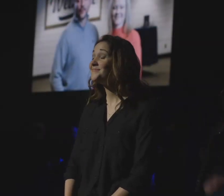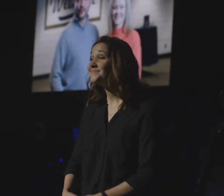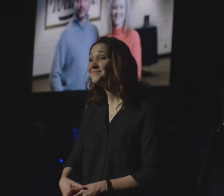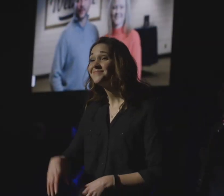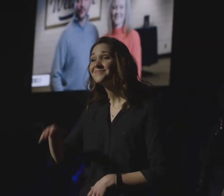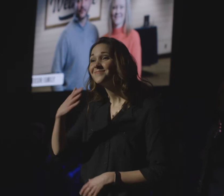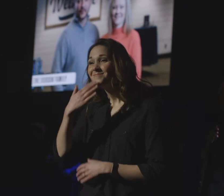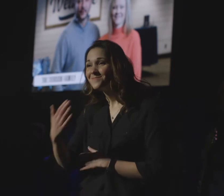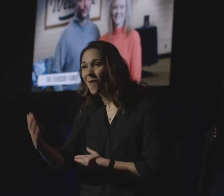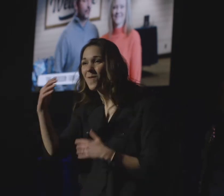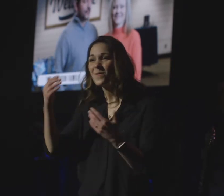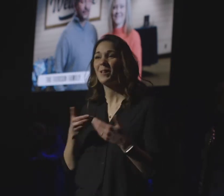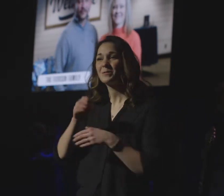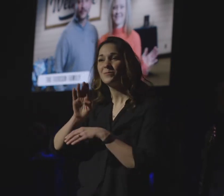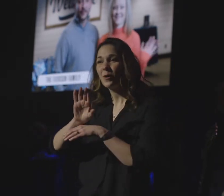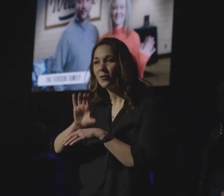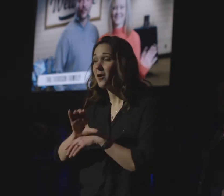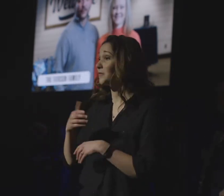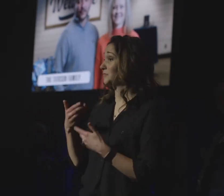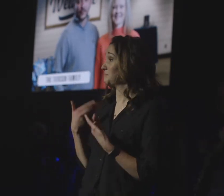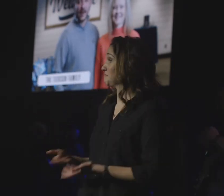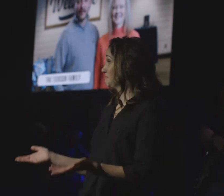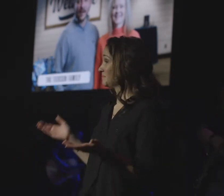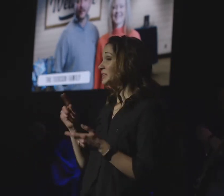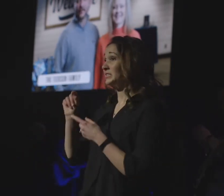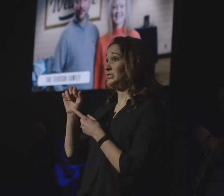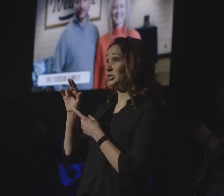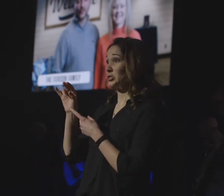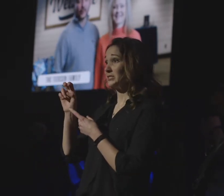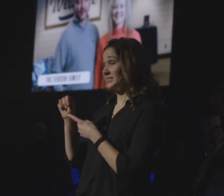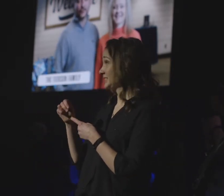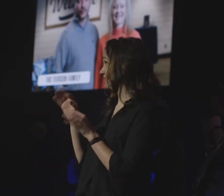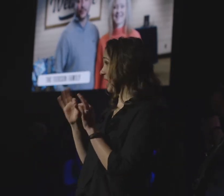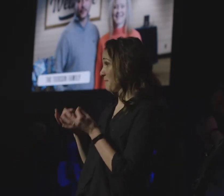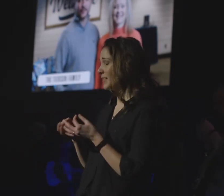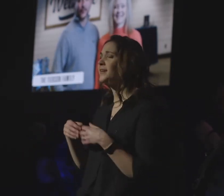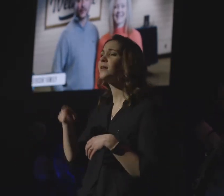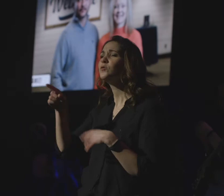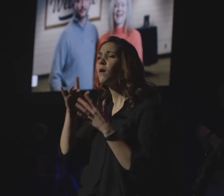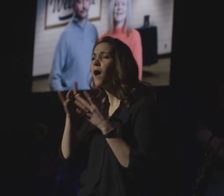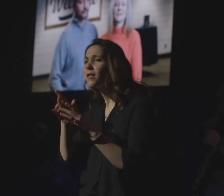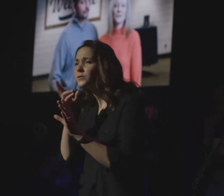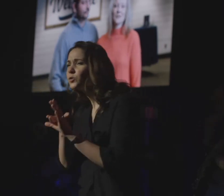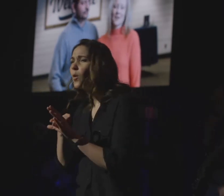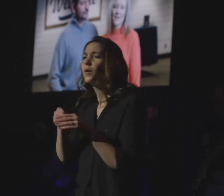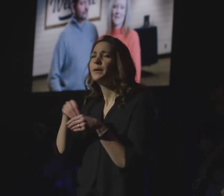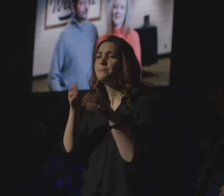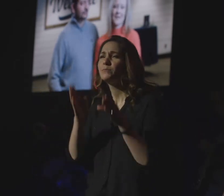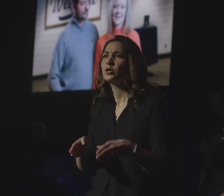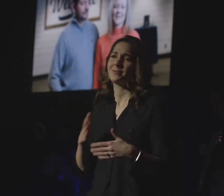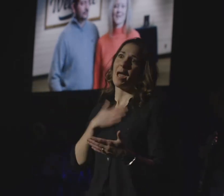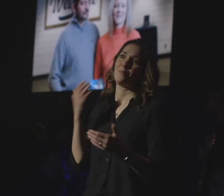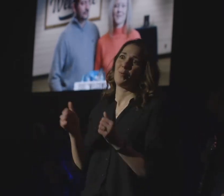Good morning. Welcome to Browcroft. We're the Tearsons. Whether you're online or in person, we're glad that you could join us this morning. And if you're newer to the